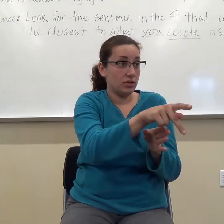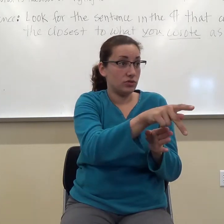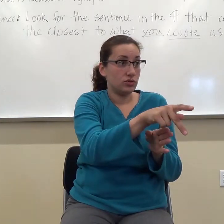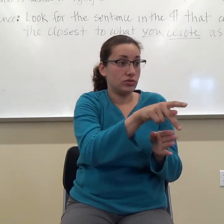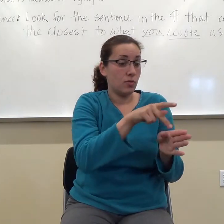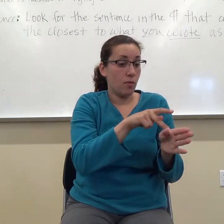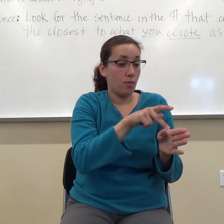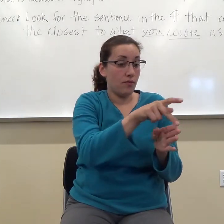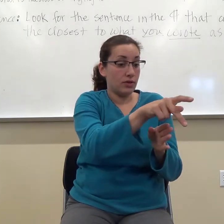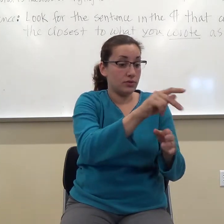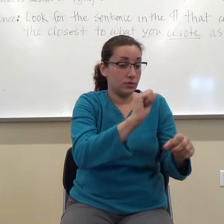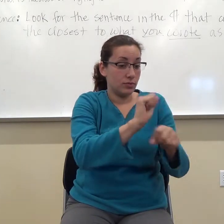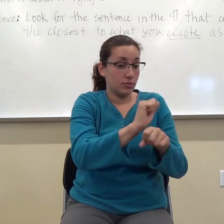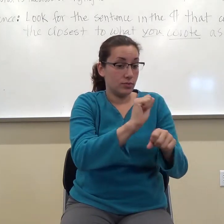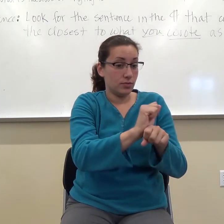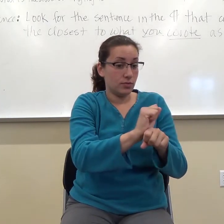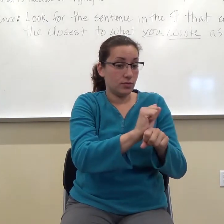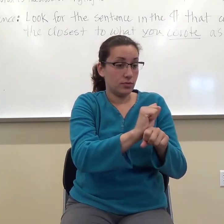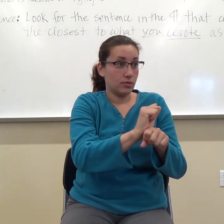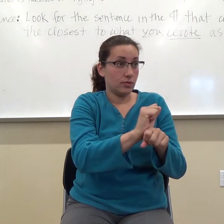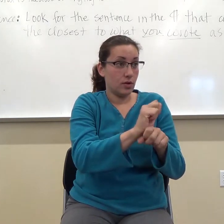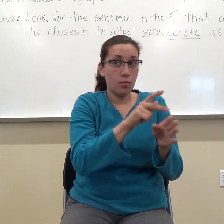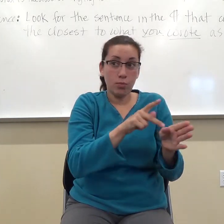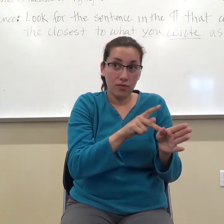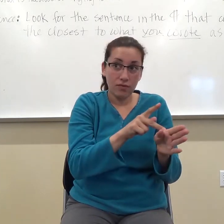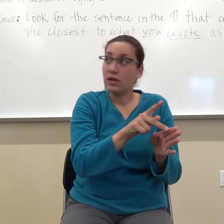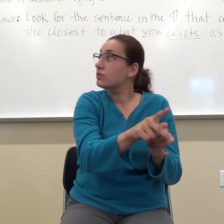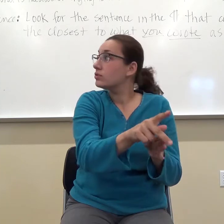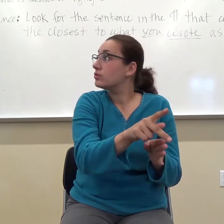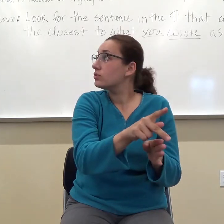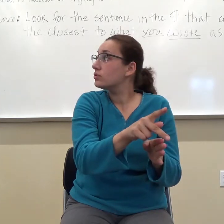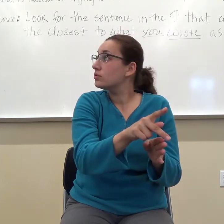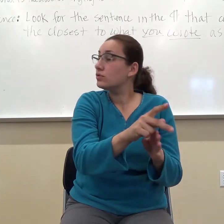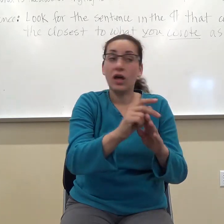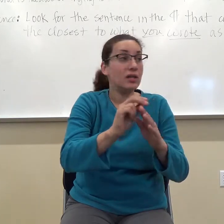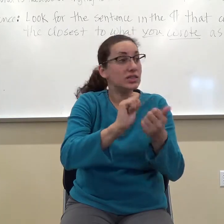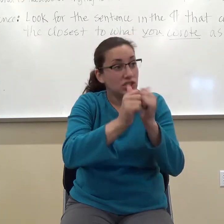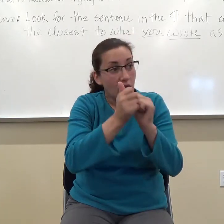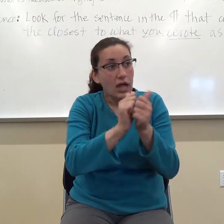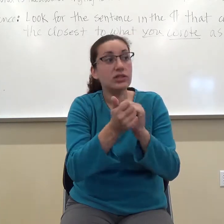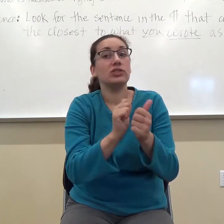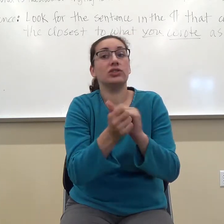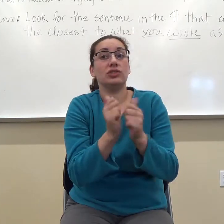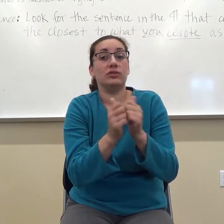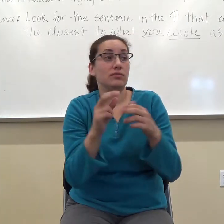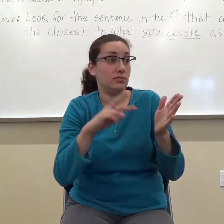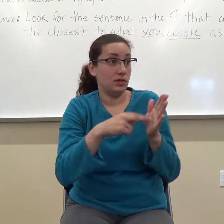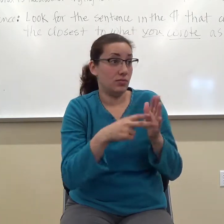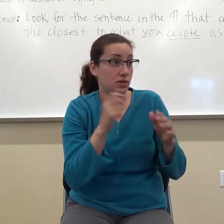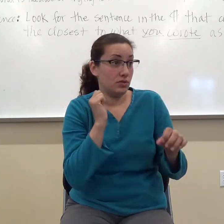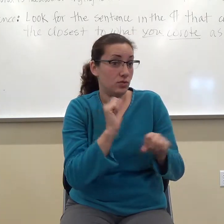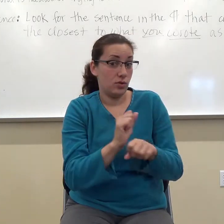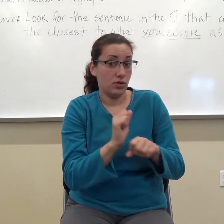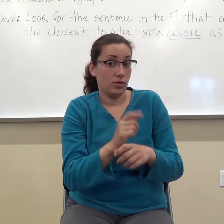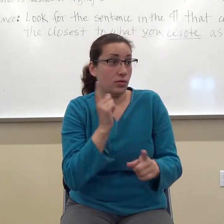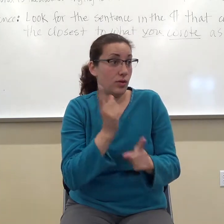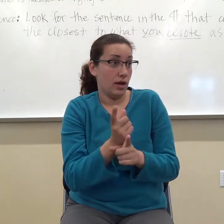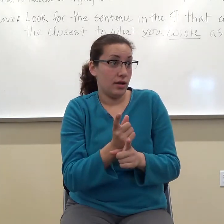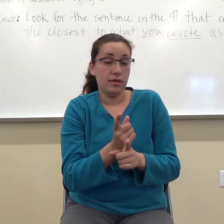work, professional problems means work, professional challenges, doesn't that mean work? So I'm paraphrasing it over here.